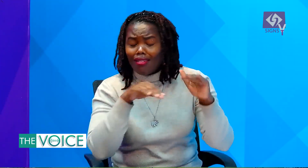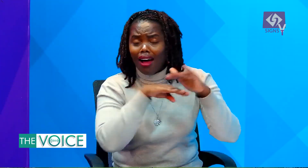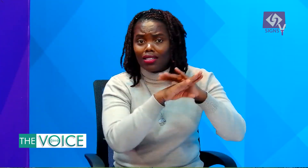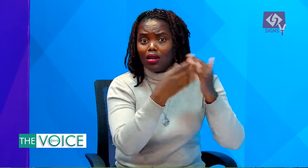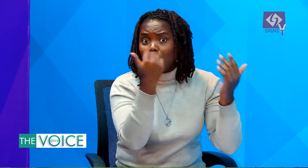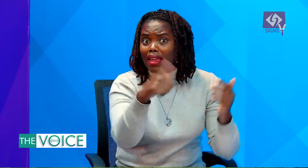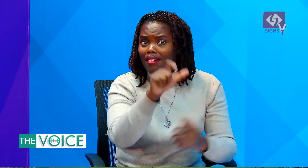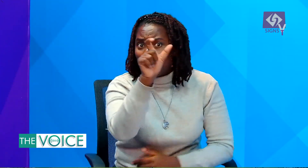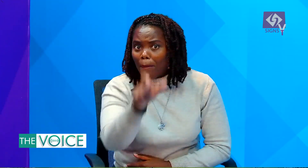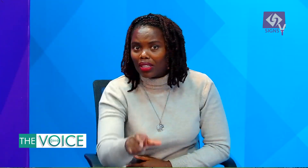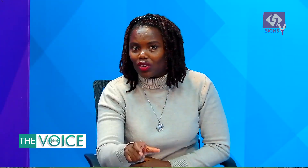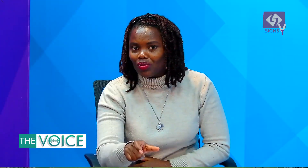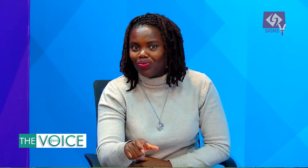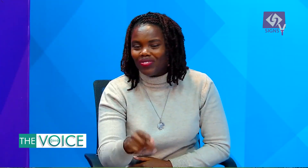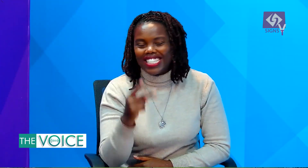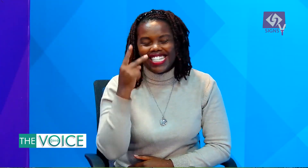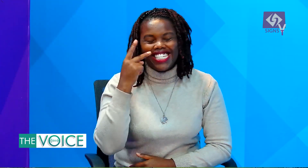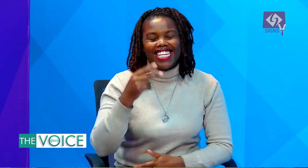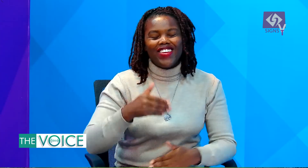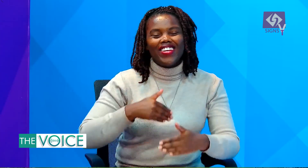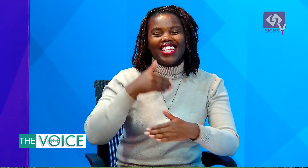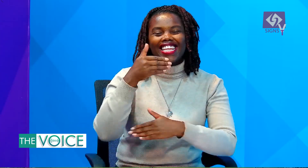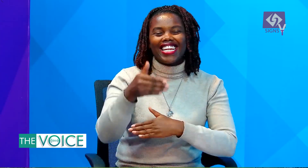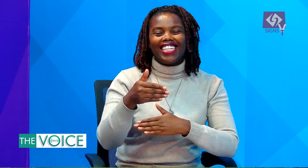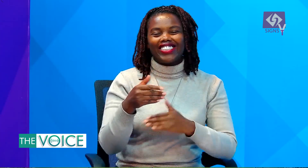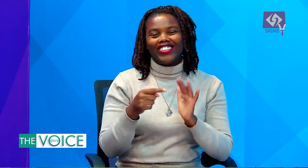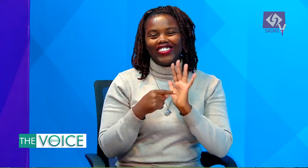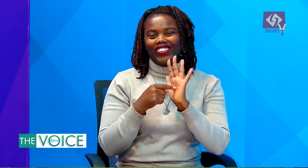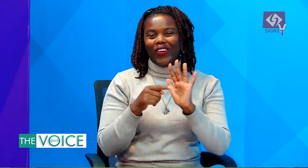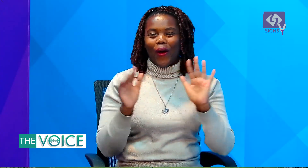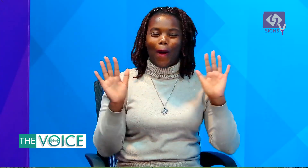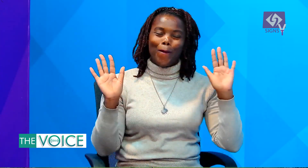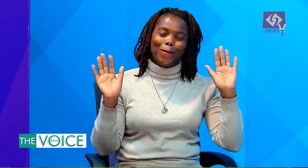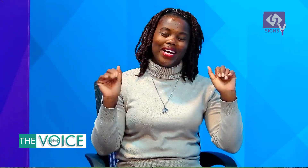good accessibility. So